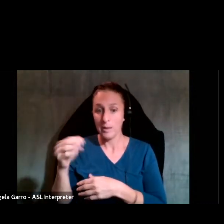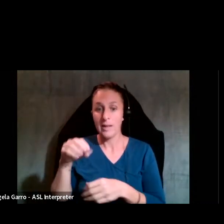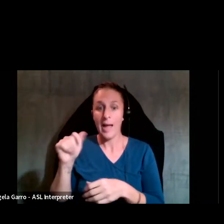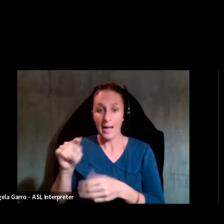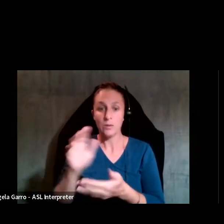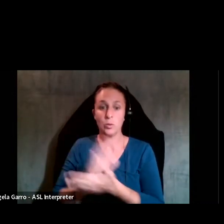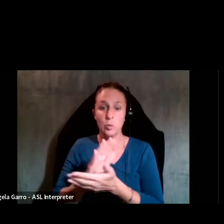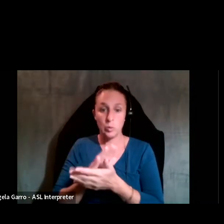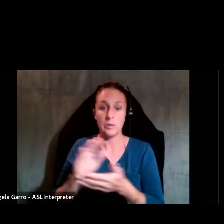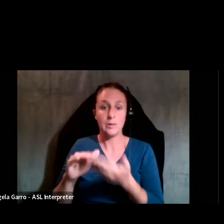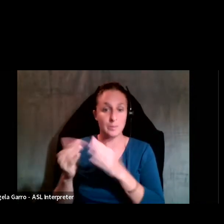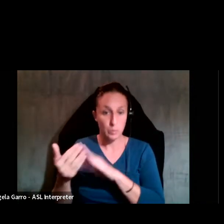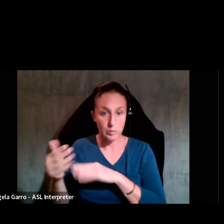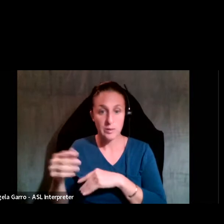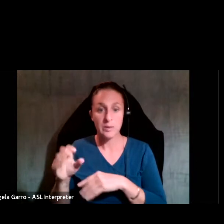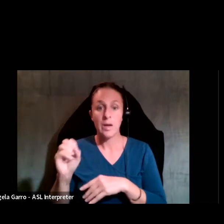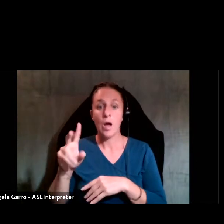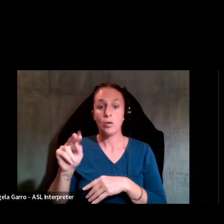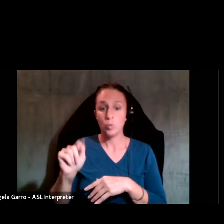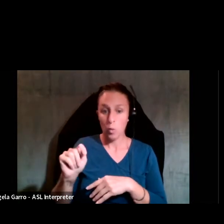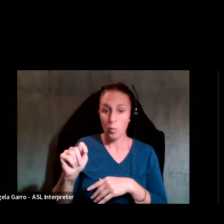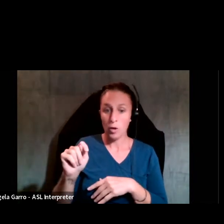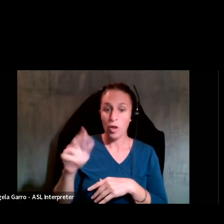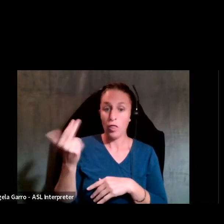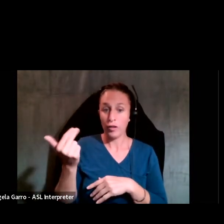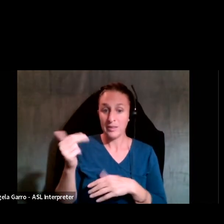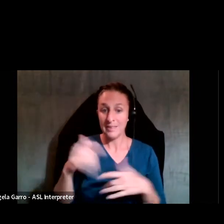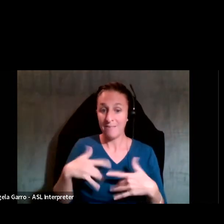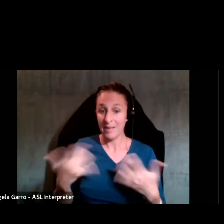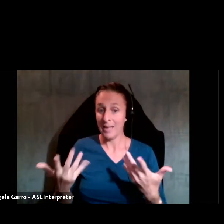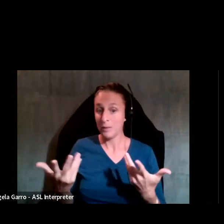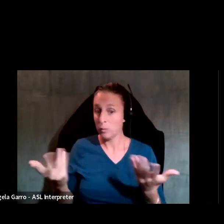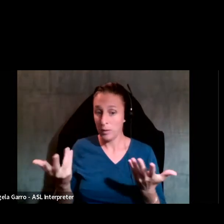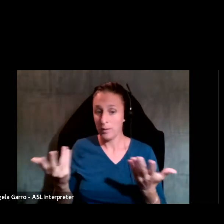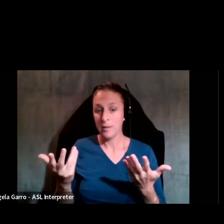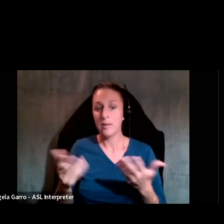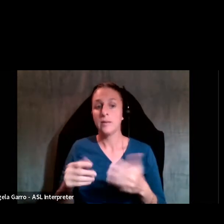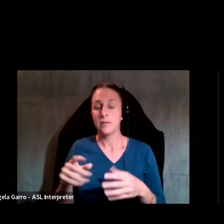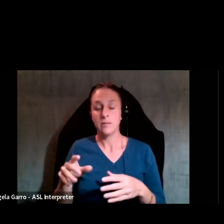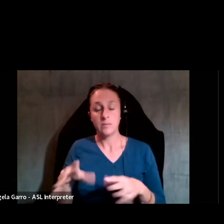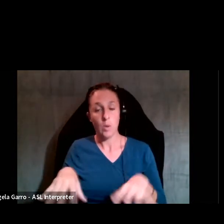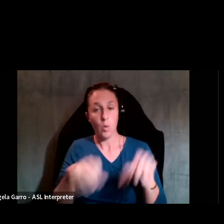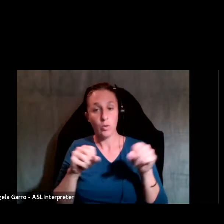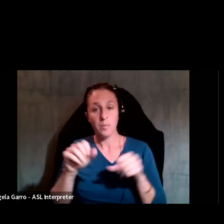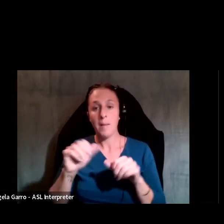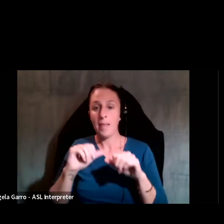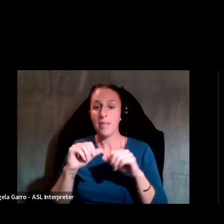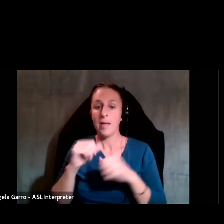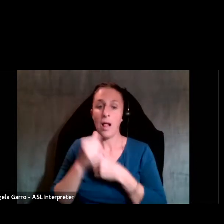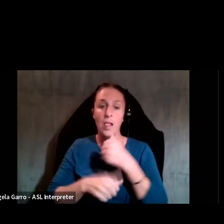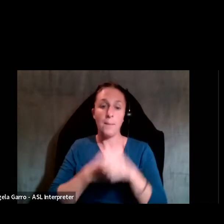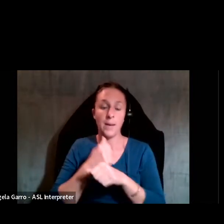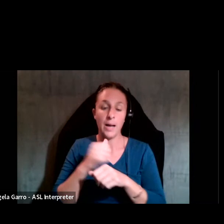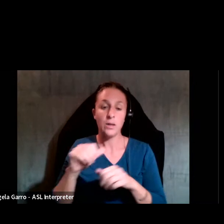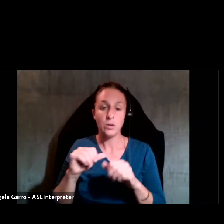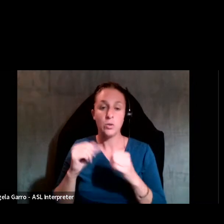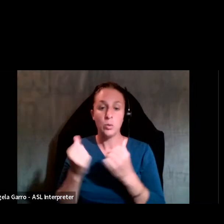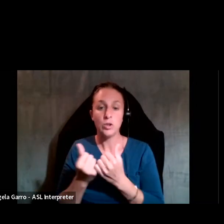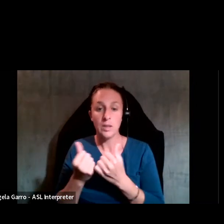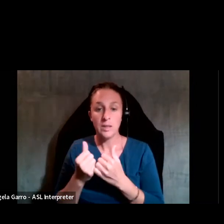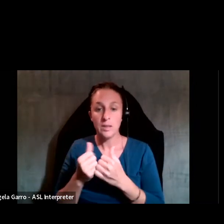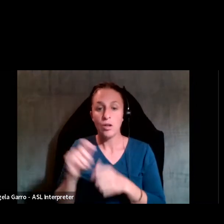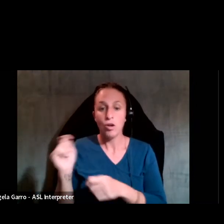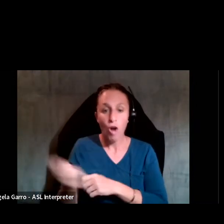October 13th events include, and again, these are hosted by the Alumni Association, a golf tournament, Lorton Ave Avenue